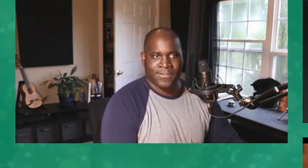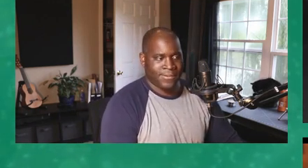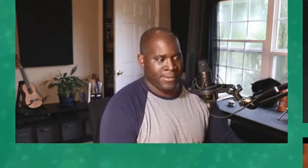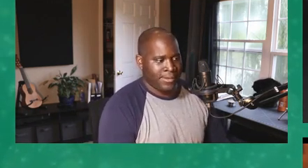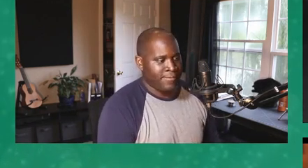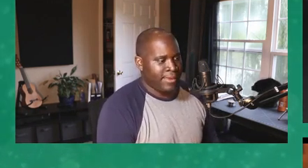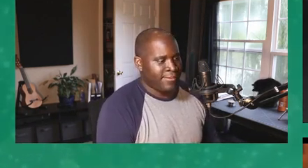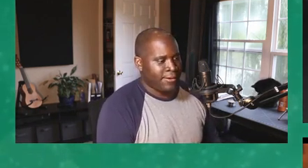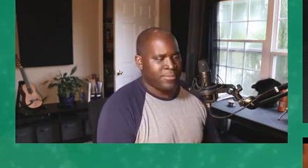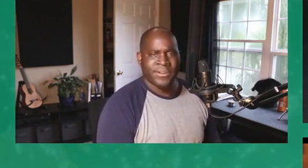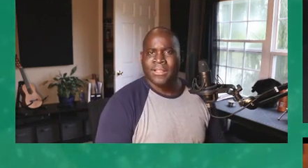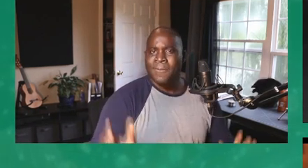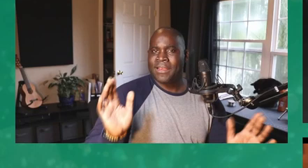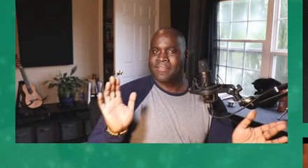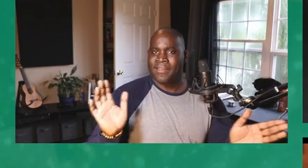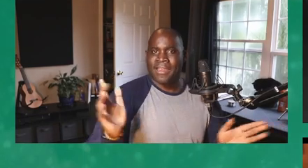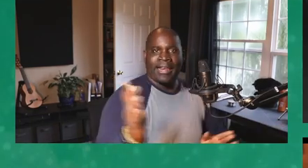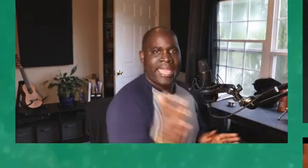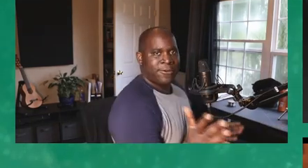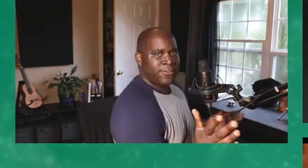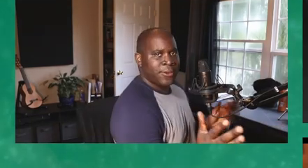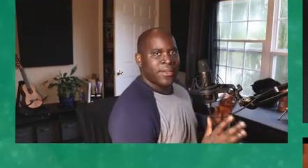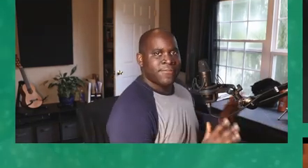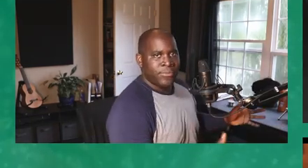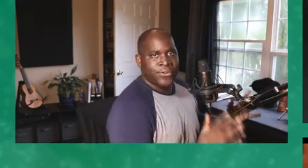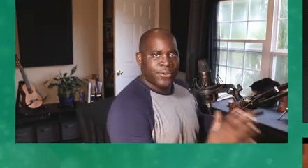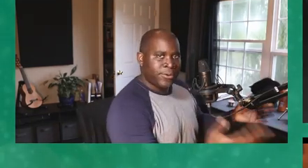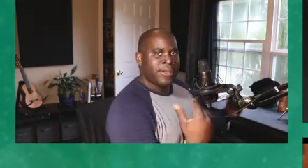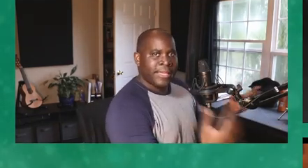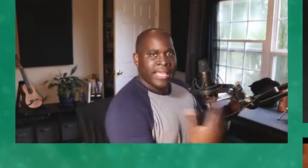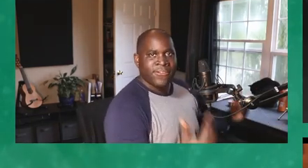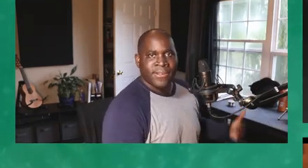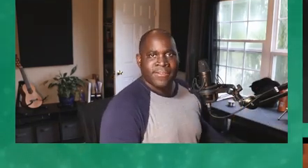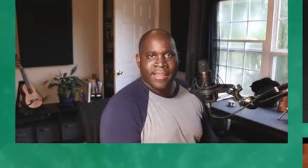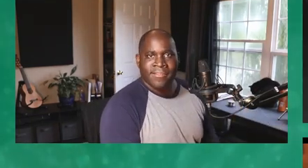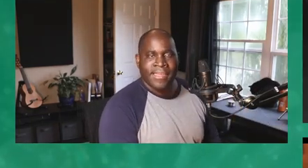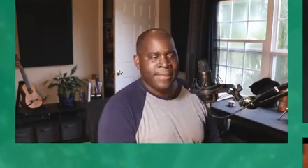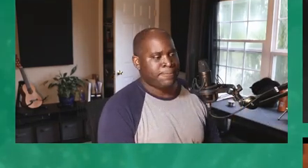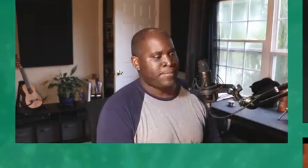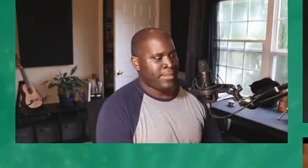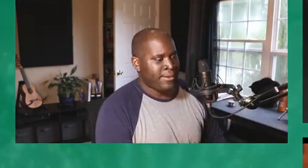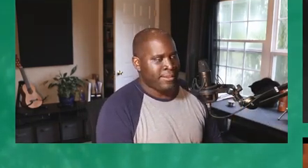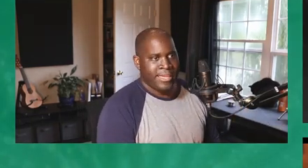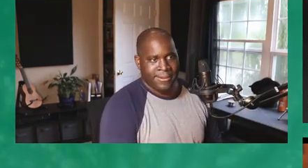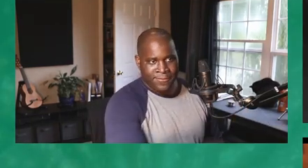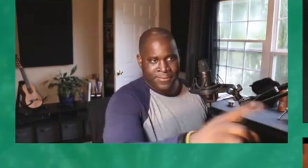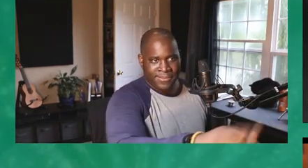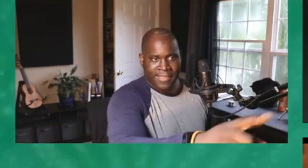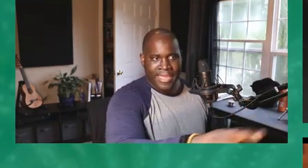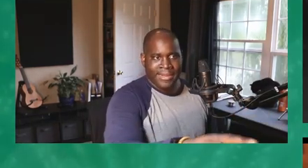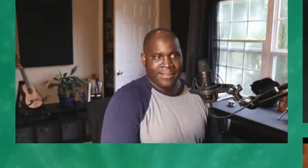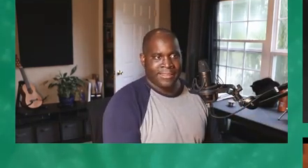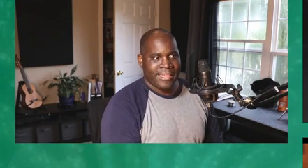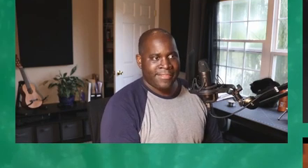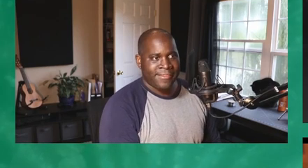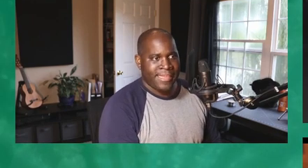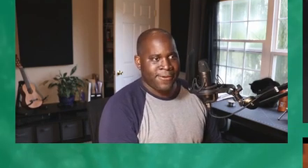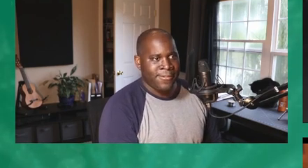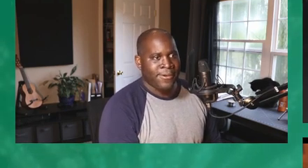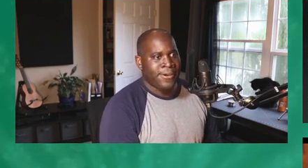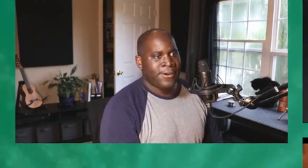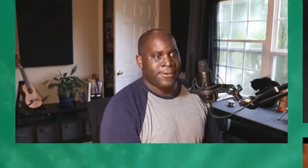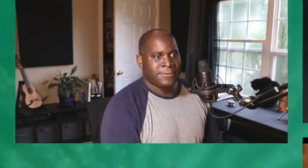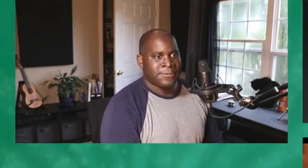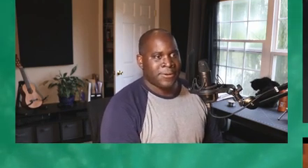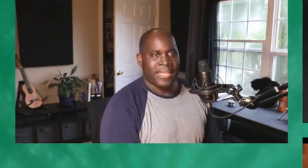hardest parts of ASL, particularly when it's done at angles that you're not familiar catching signs at, like from the side, like in this